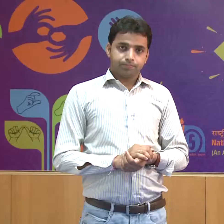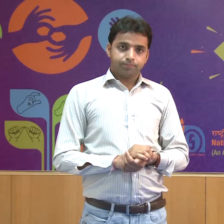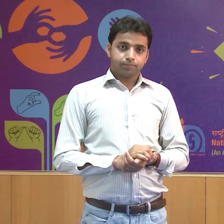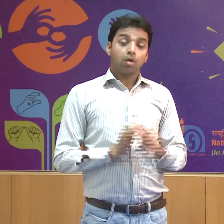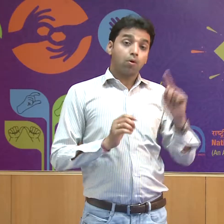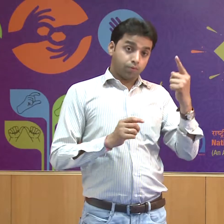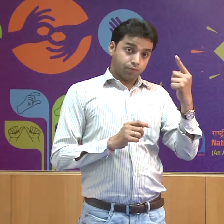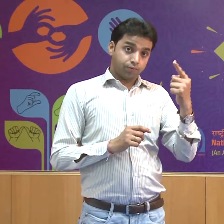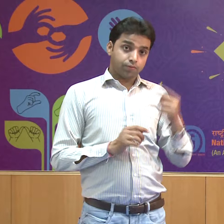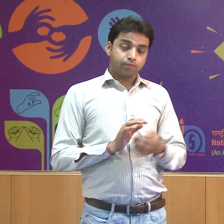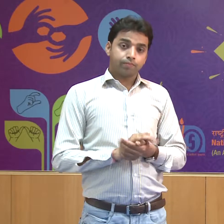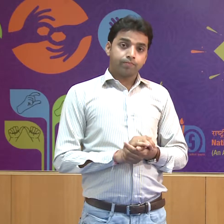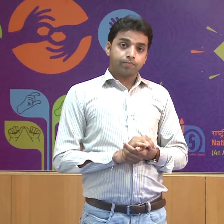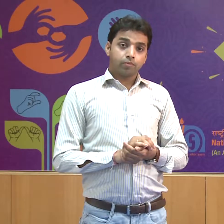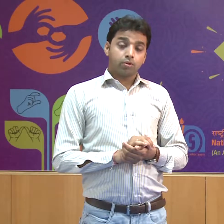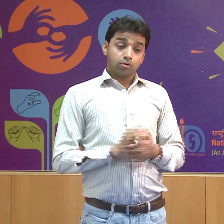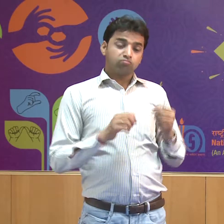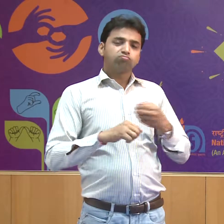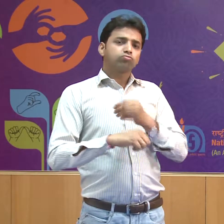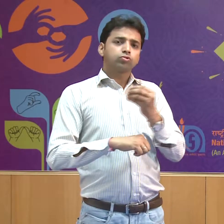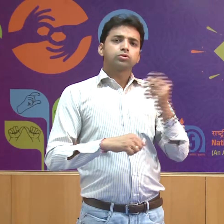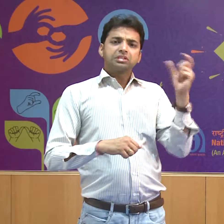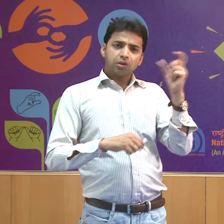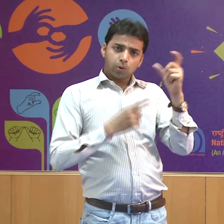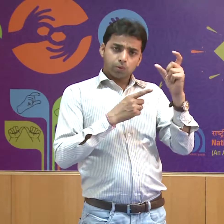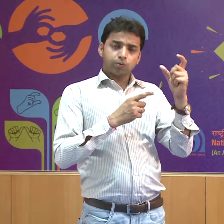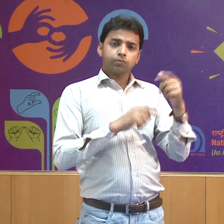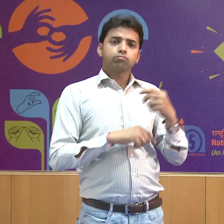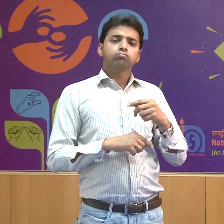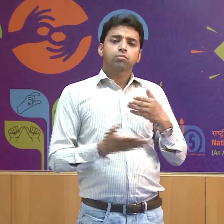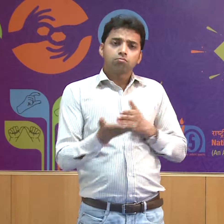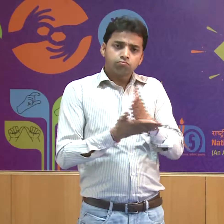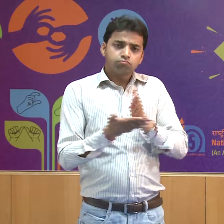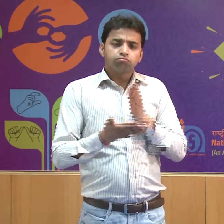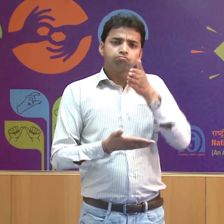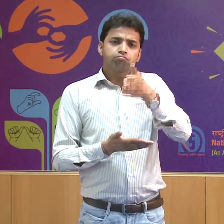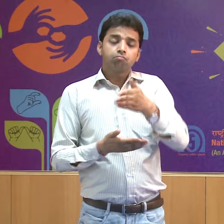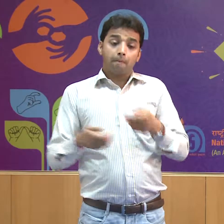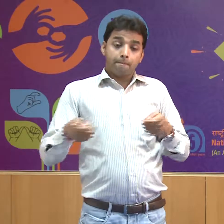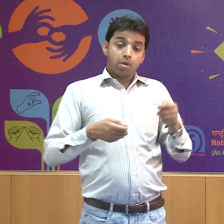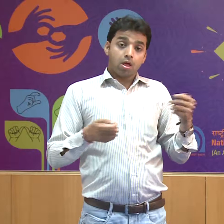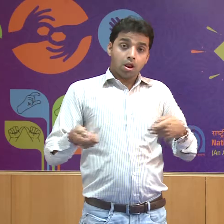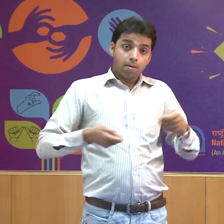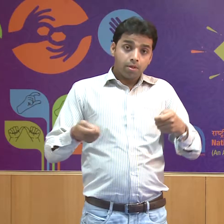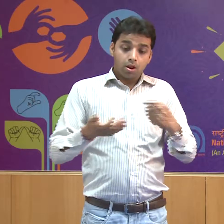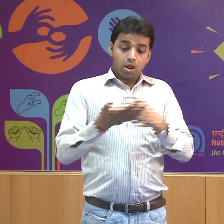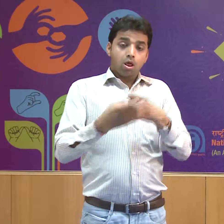First, those institutions which were run and managed by rulers and nobles.